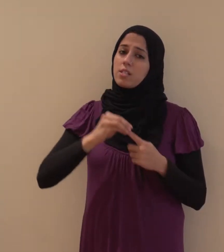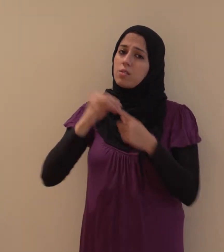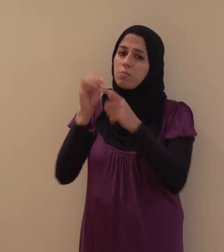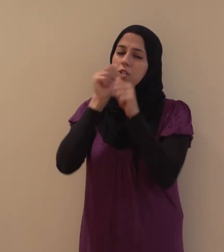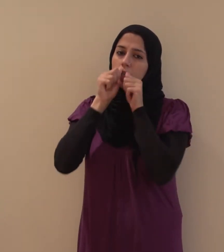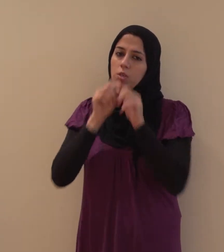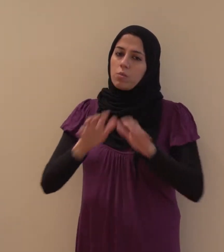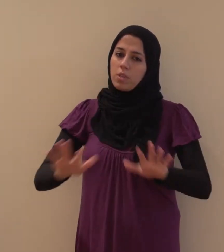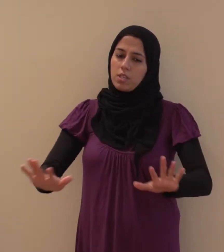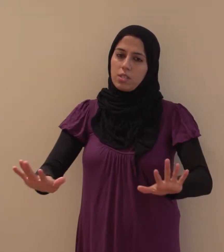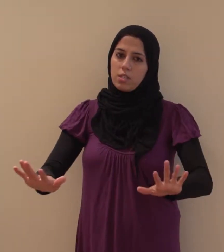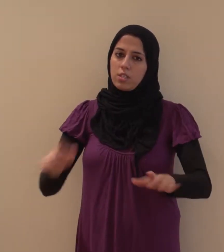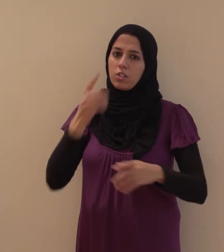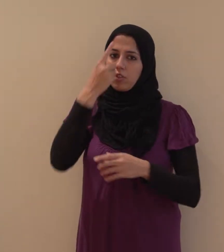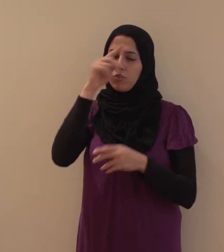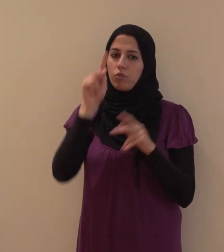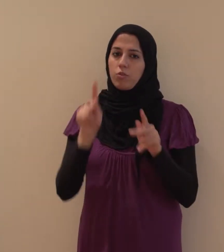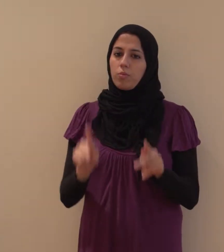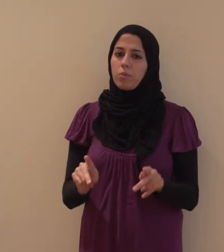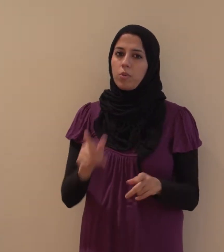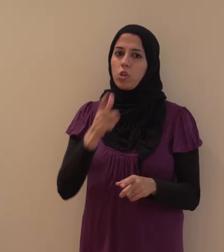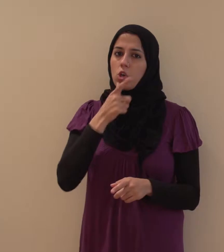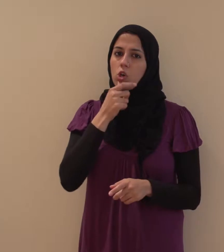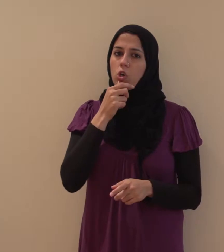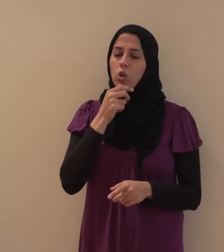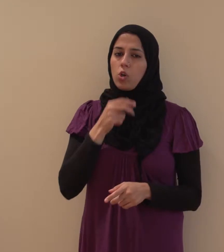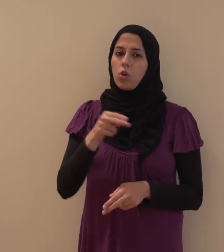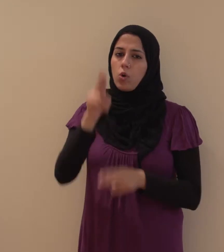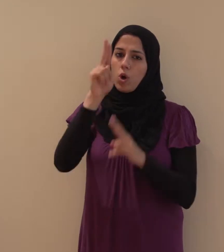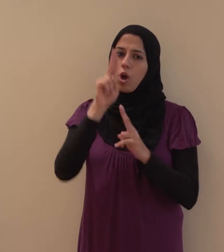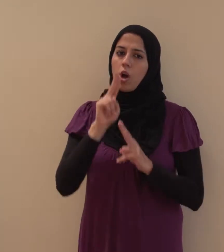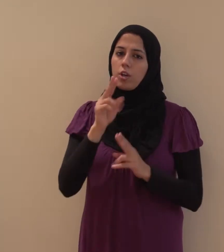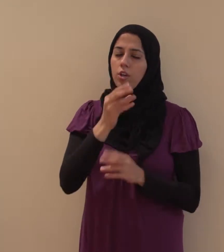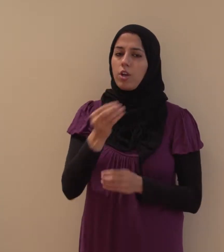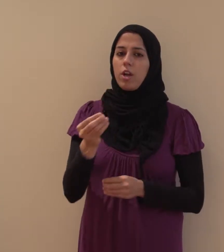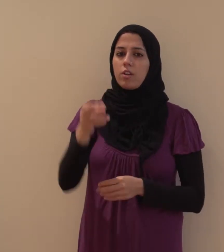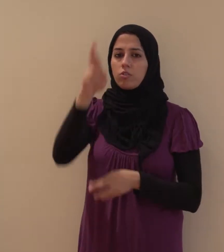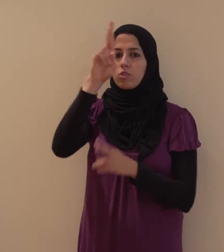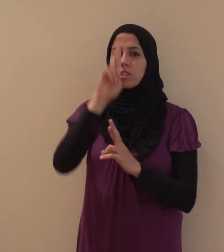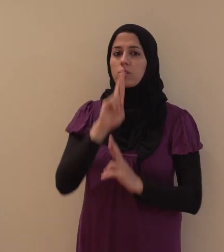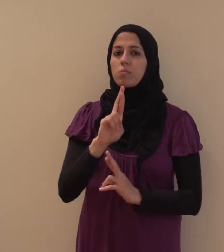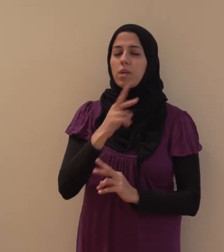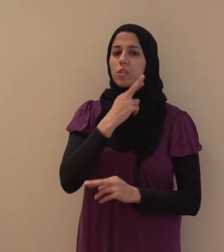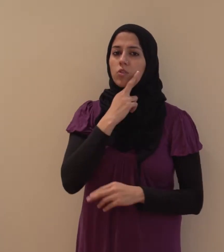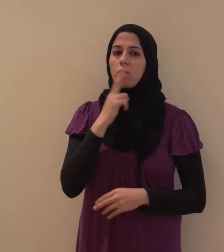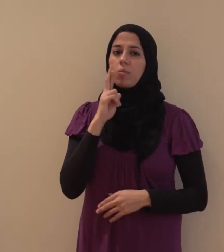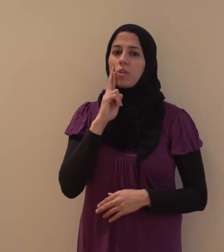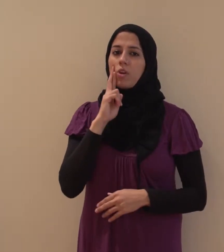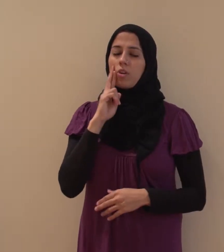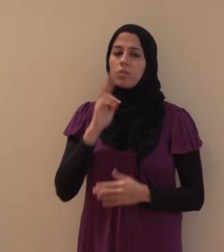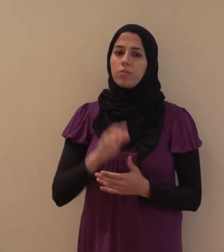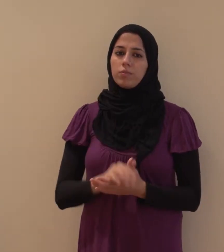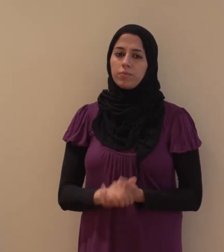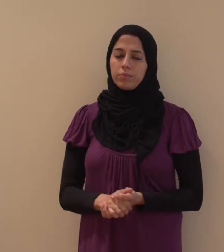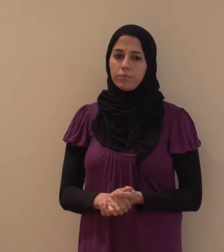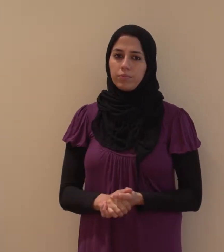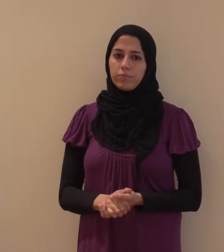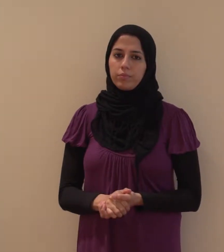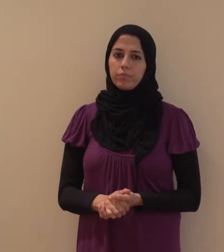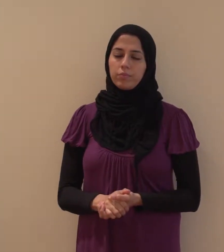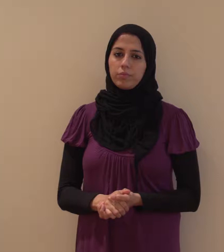are honoring and respecting the blessed month. Allah subhanahu wa ta'ala frees His slaves